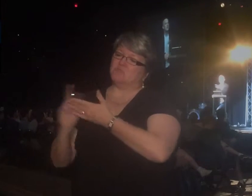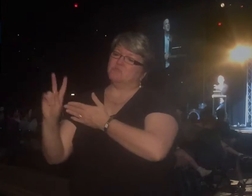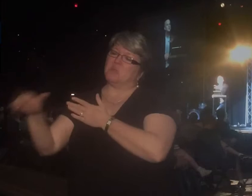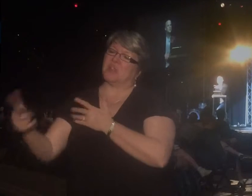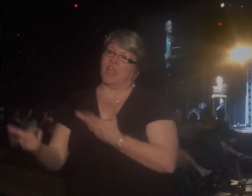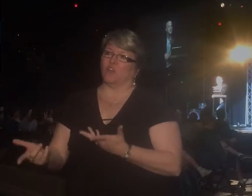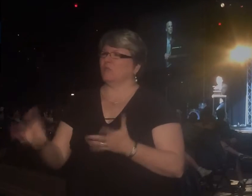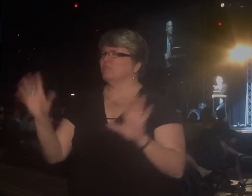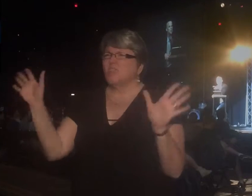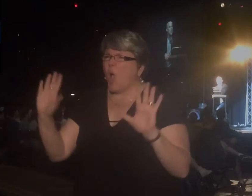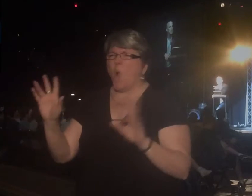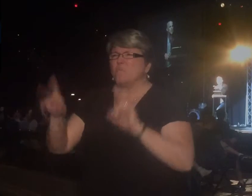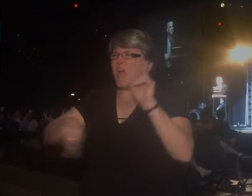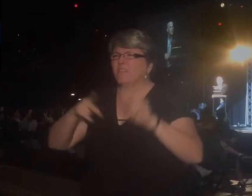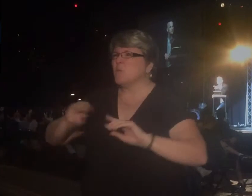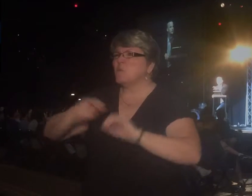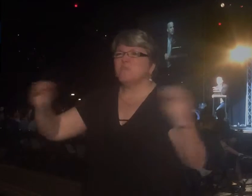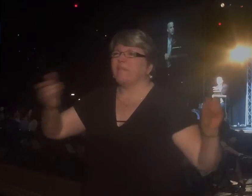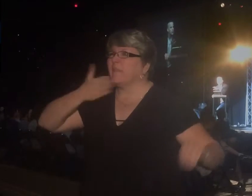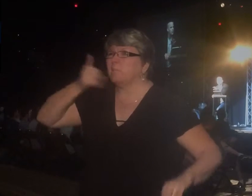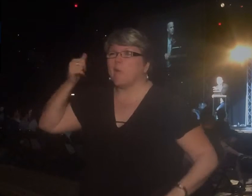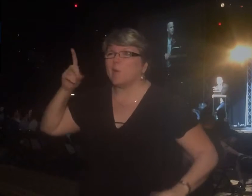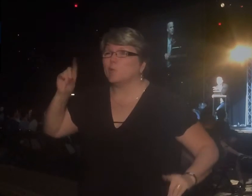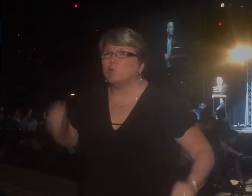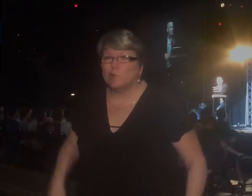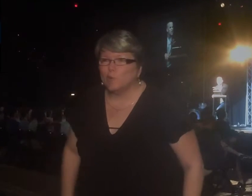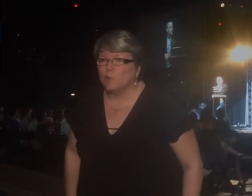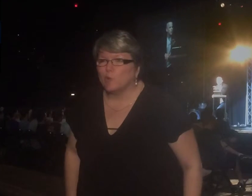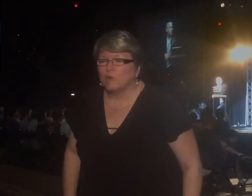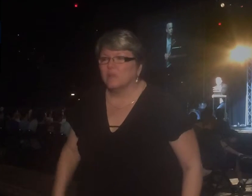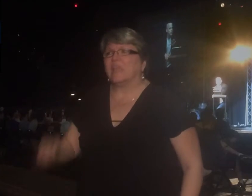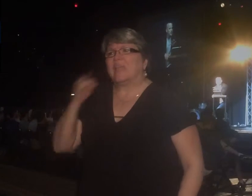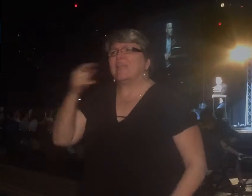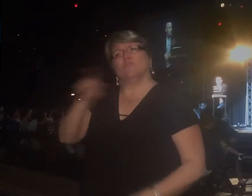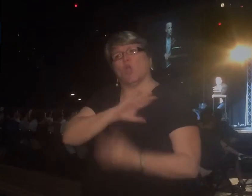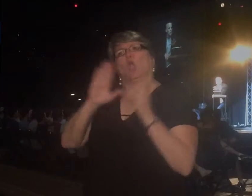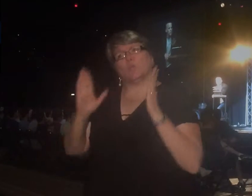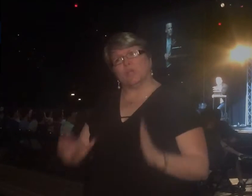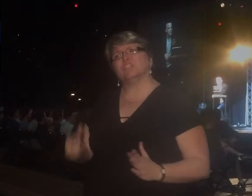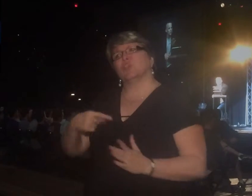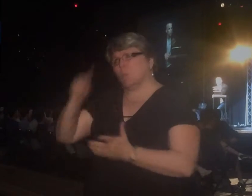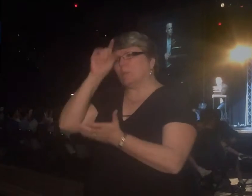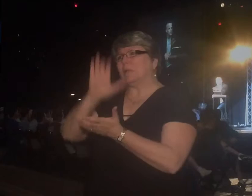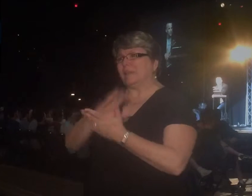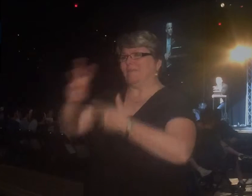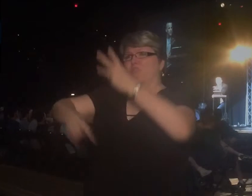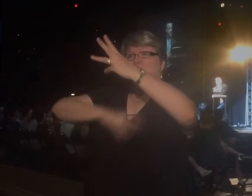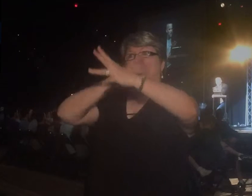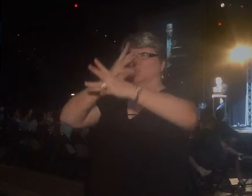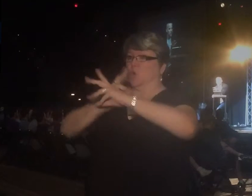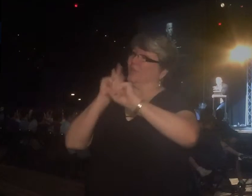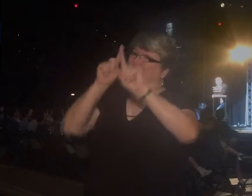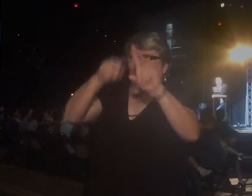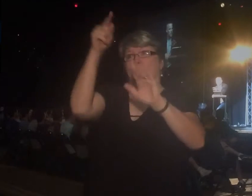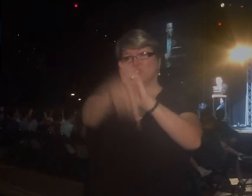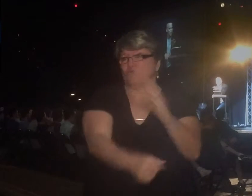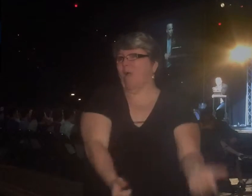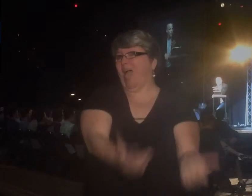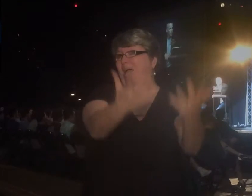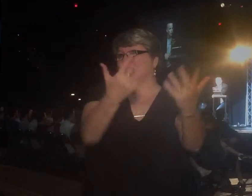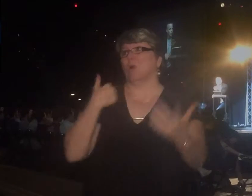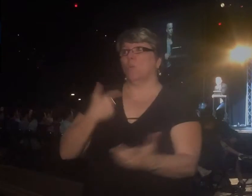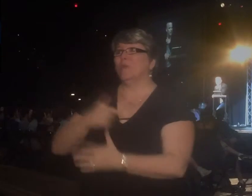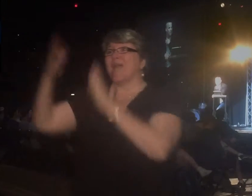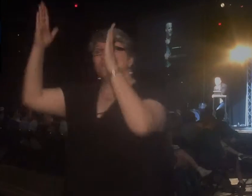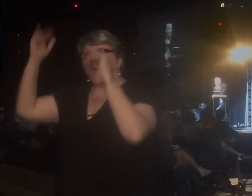text 2 weeks later. That's for people with nothing better to do. If you're a Christian, we believe this world's going to hell, but